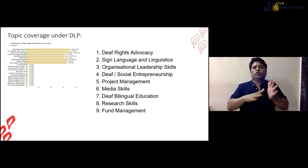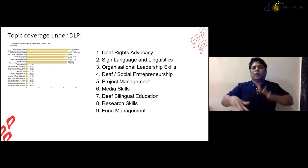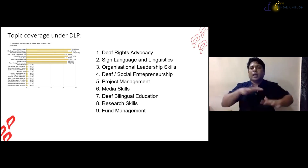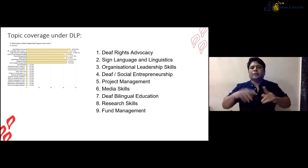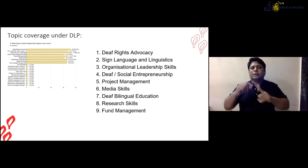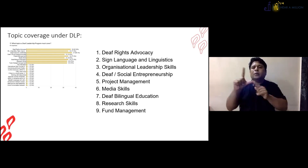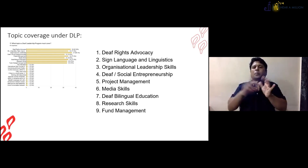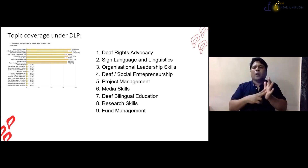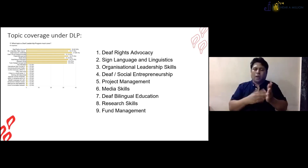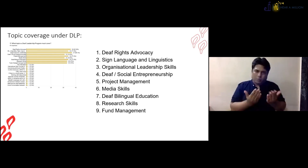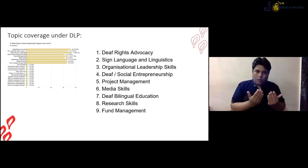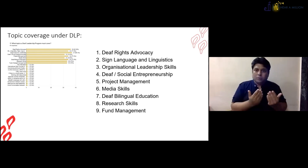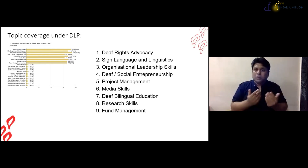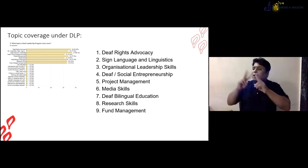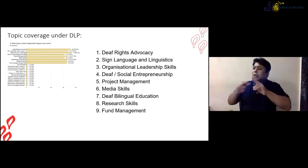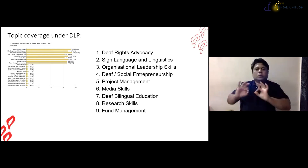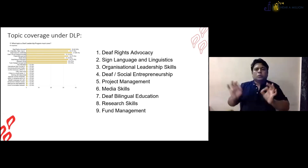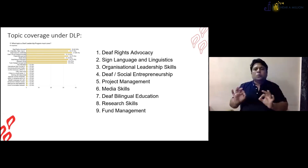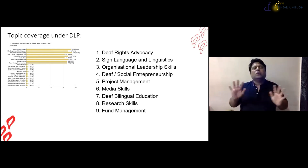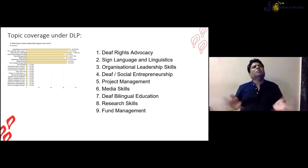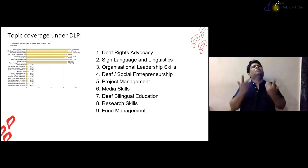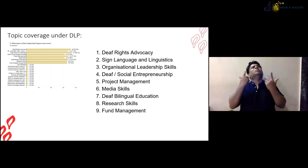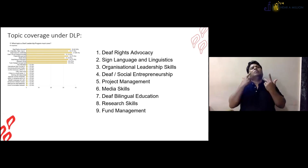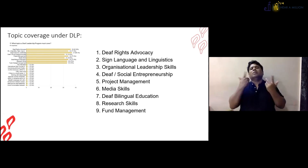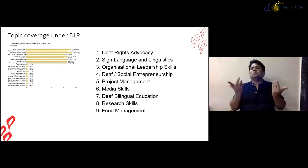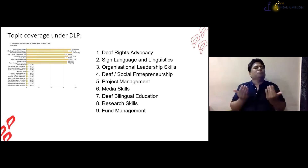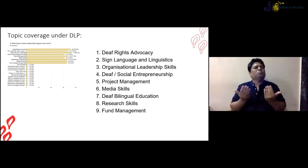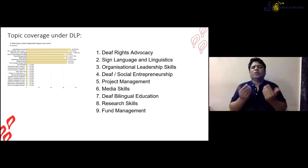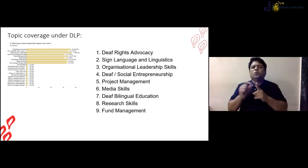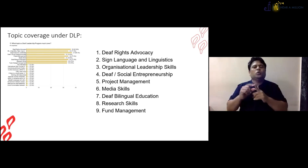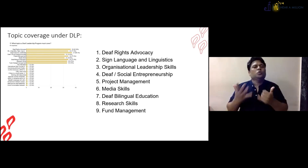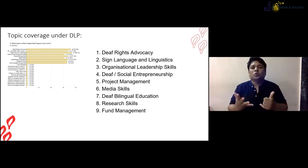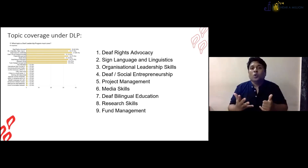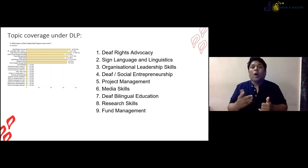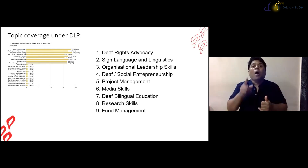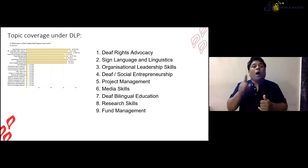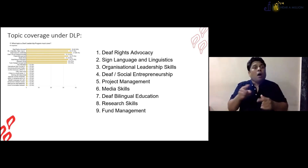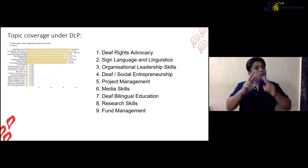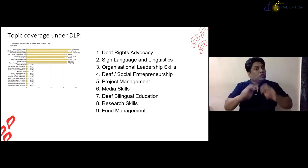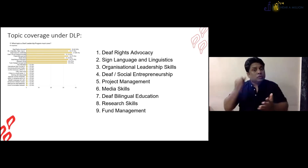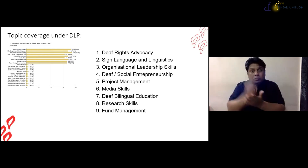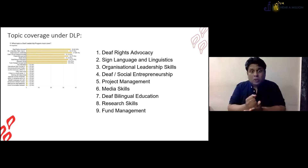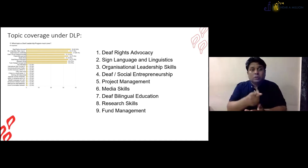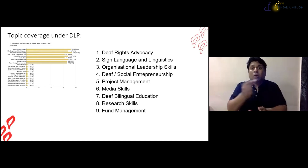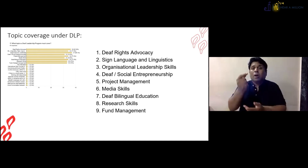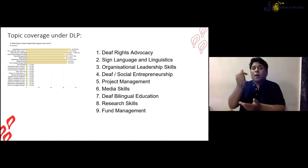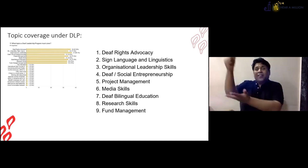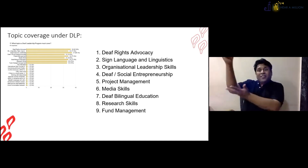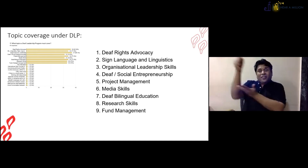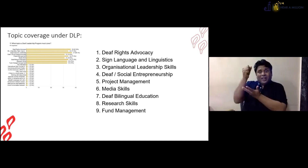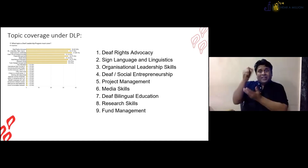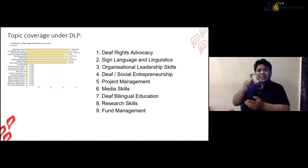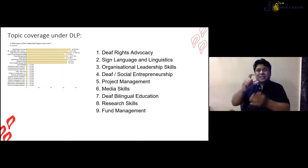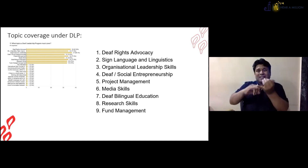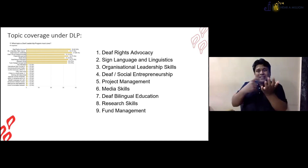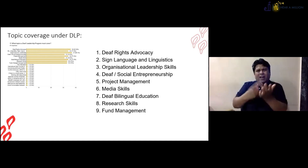able to act, then you can develop an action plan. So it's not possible to do that without an action